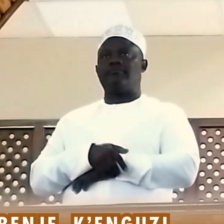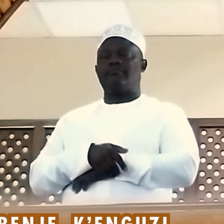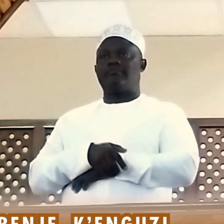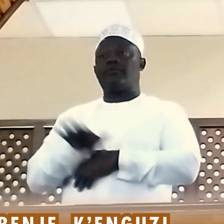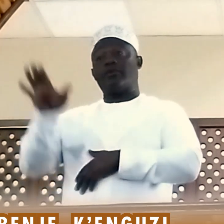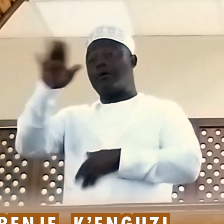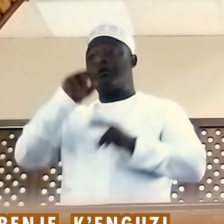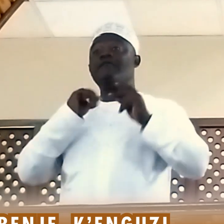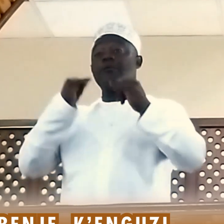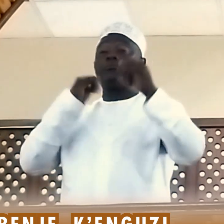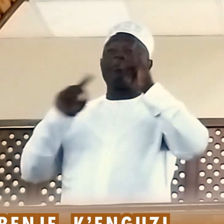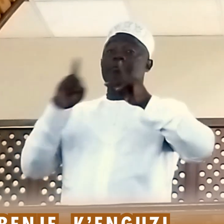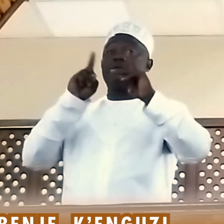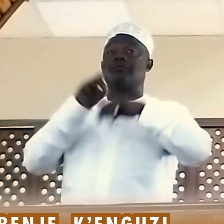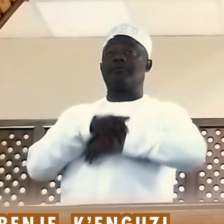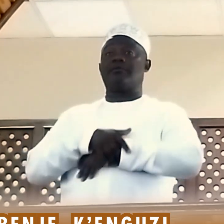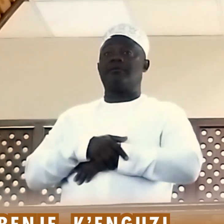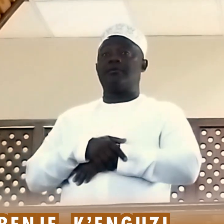Ibadallah,